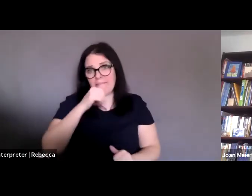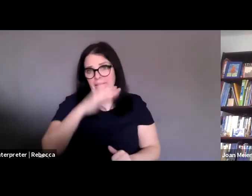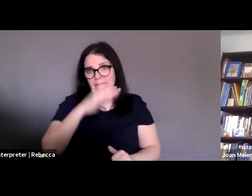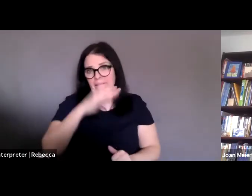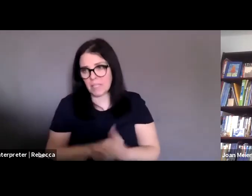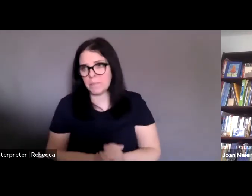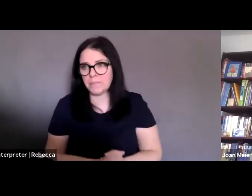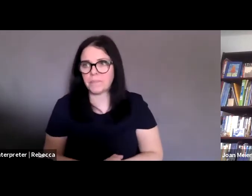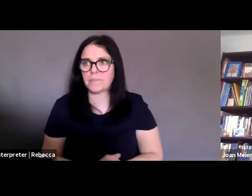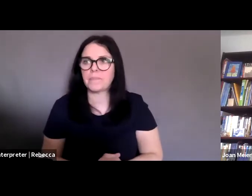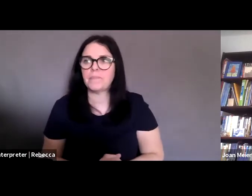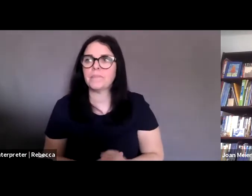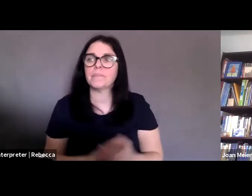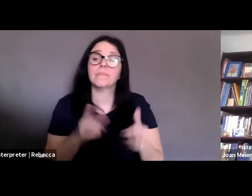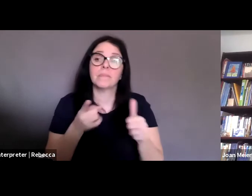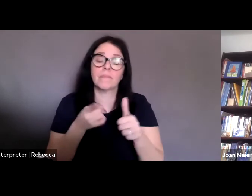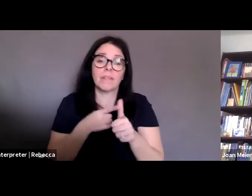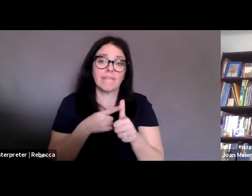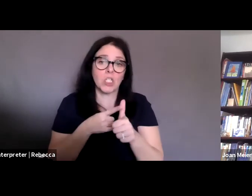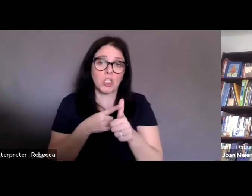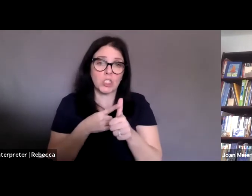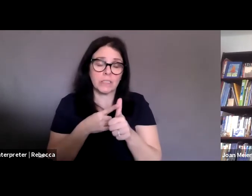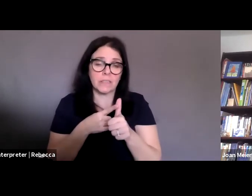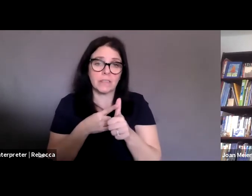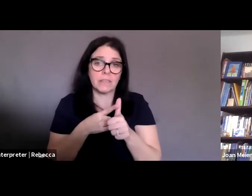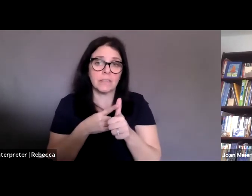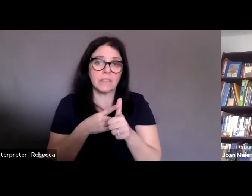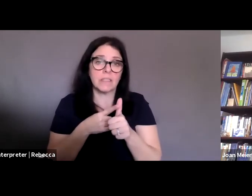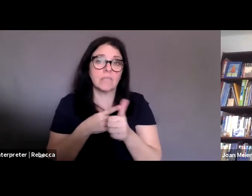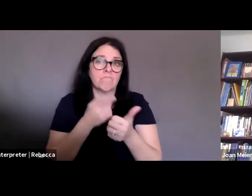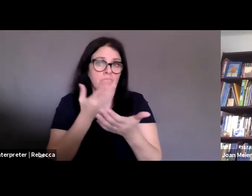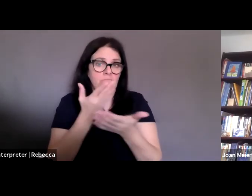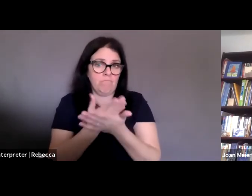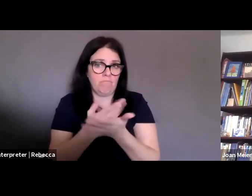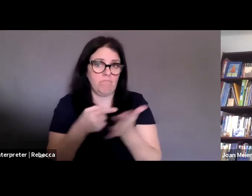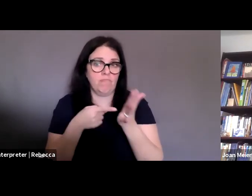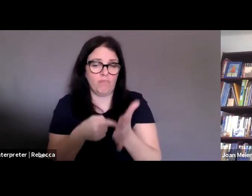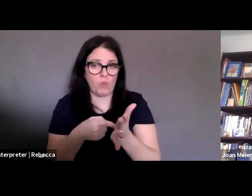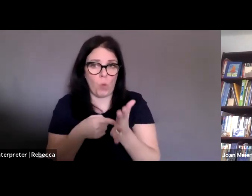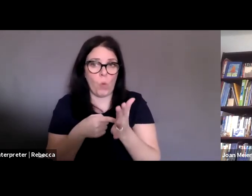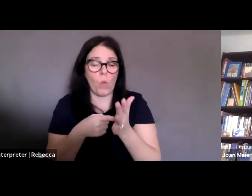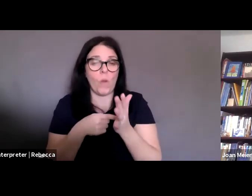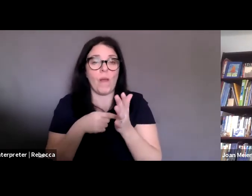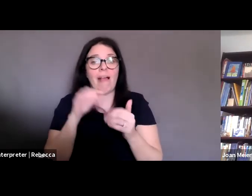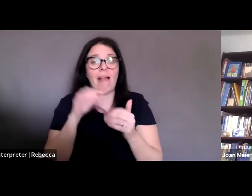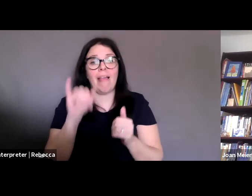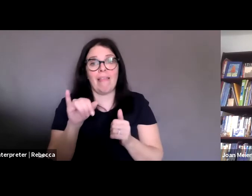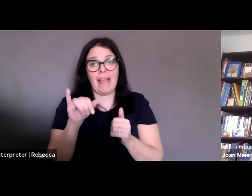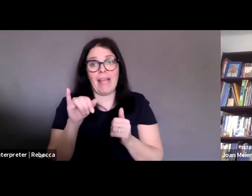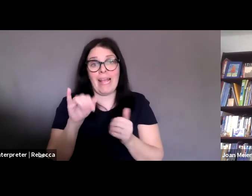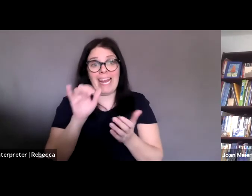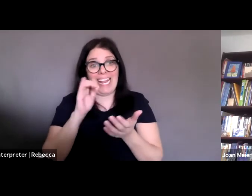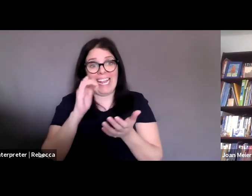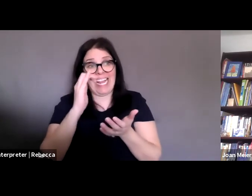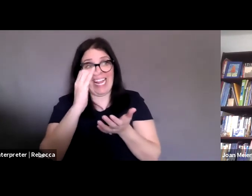First of all, overall, we were able to show that alienation claims are far more powerful for fathers than they are for mothers. And we did